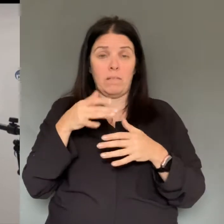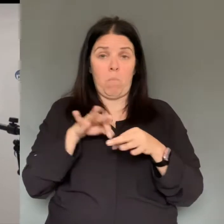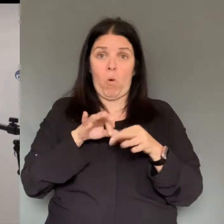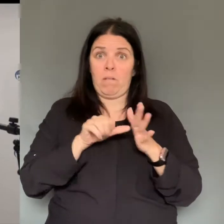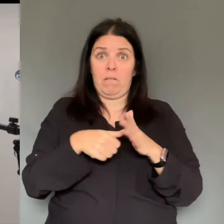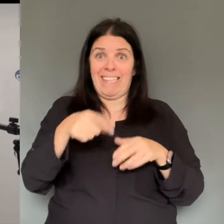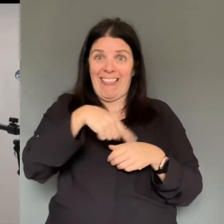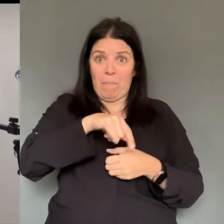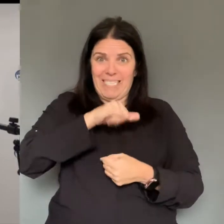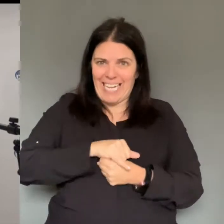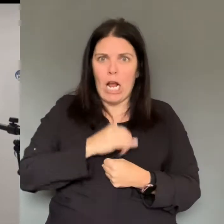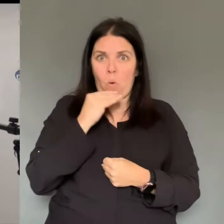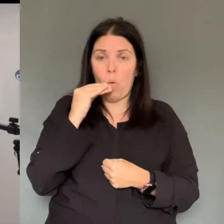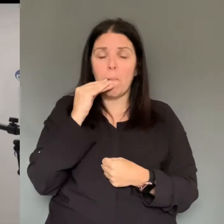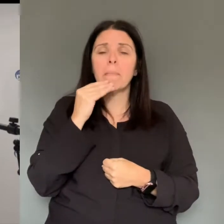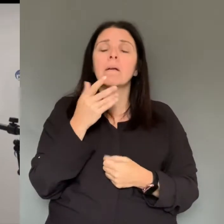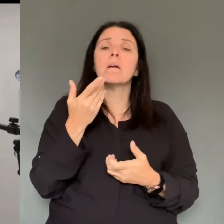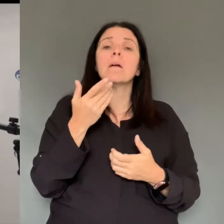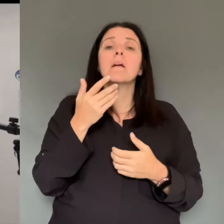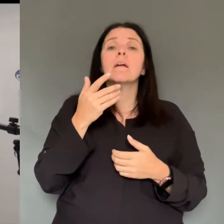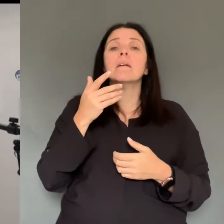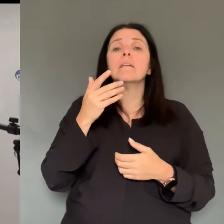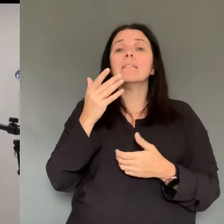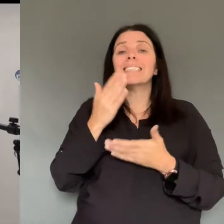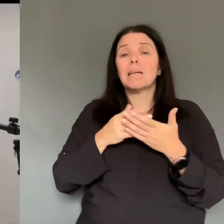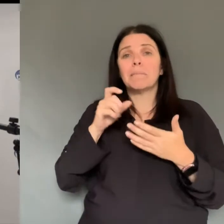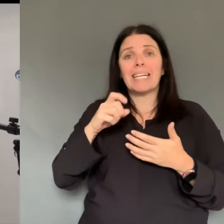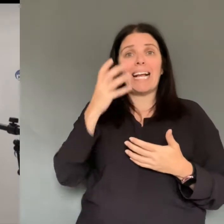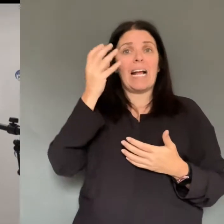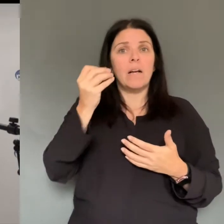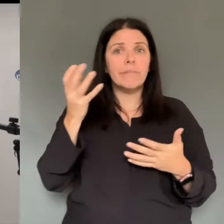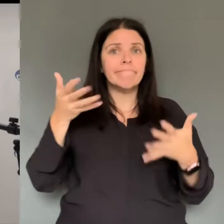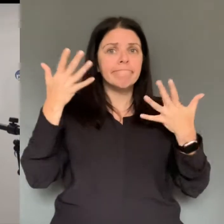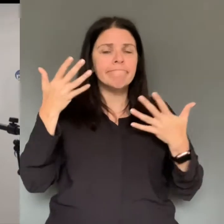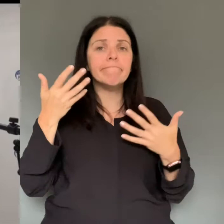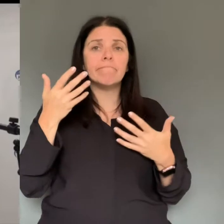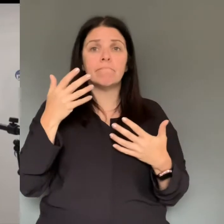Thank you. Question from Windsor-Essex.ca.